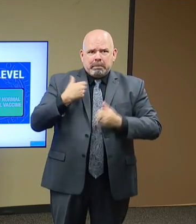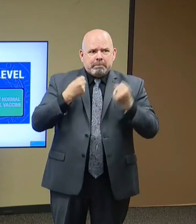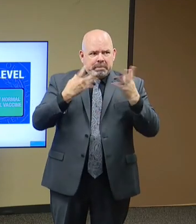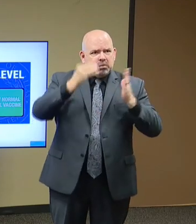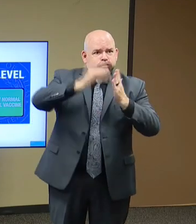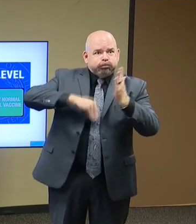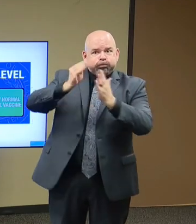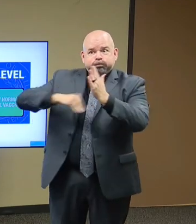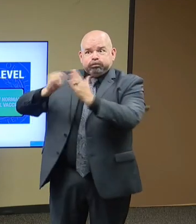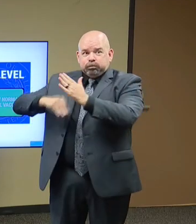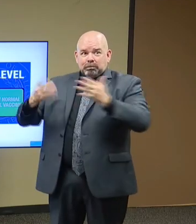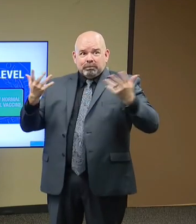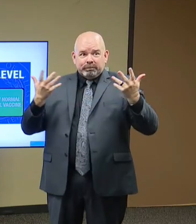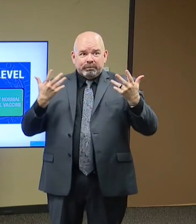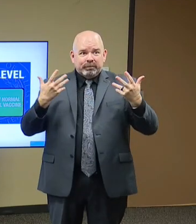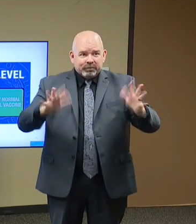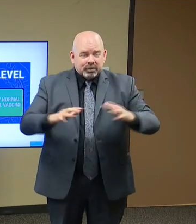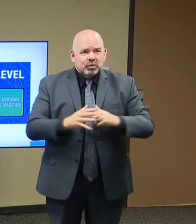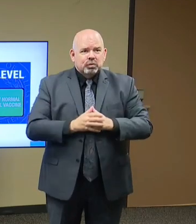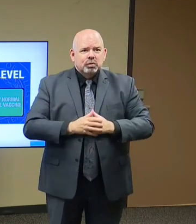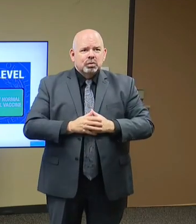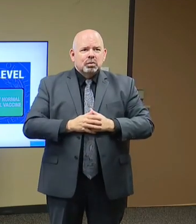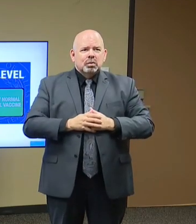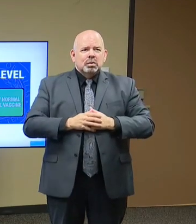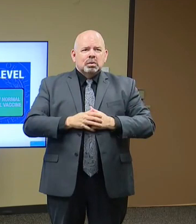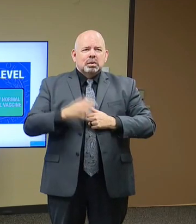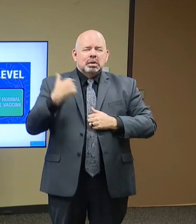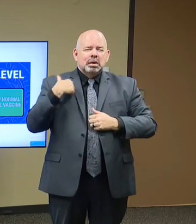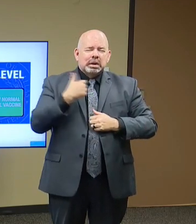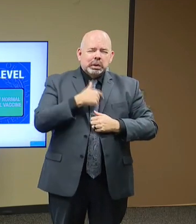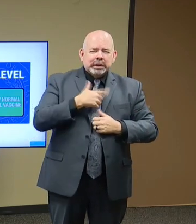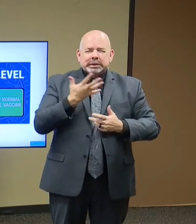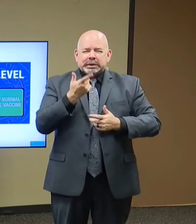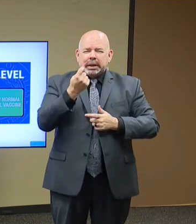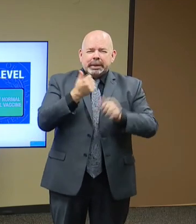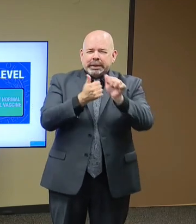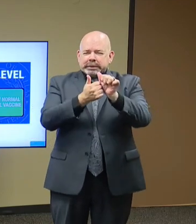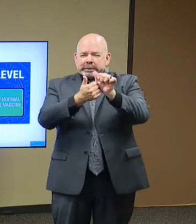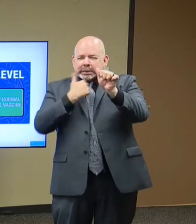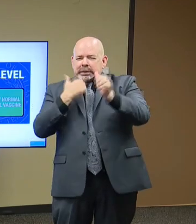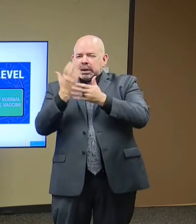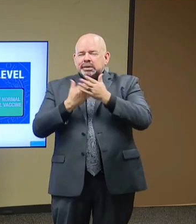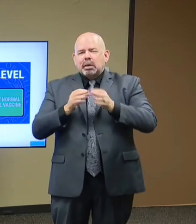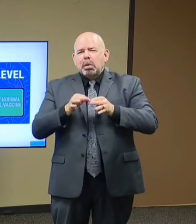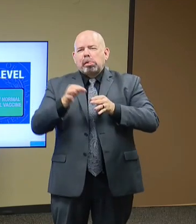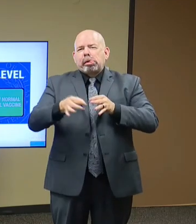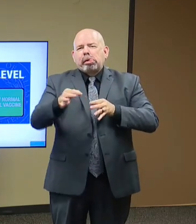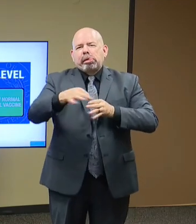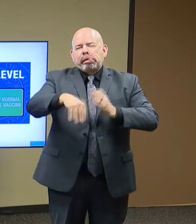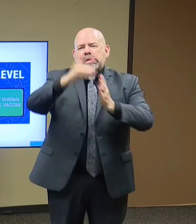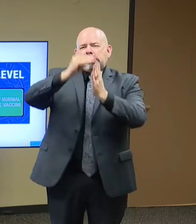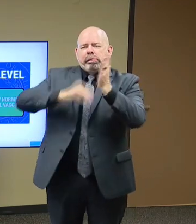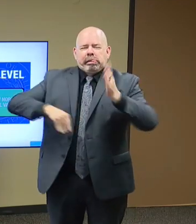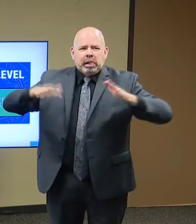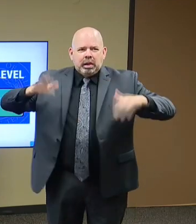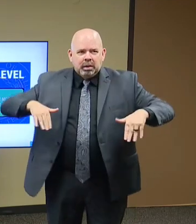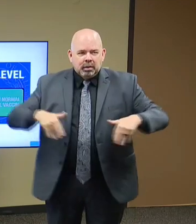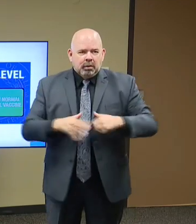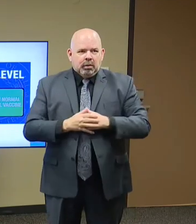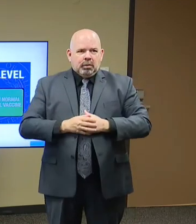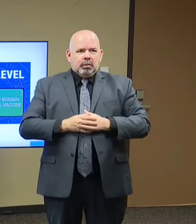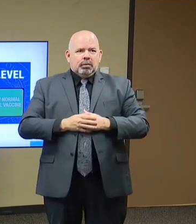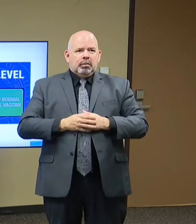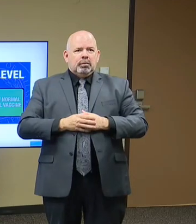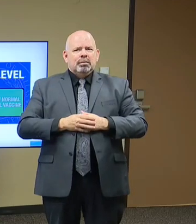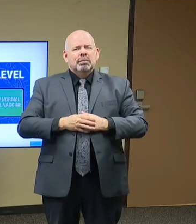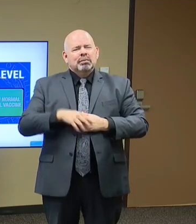has kept a lot of door knocking and church and other events around the census. I need people to fill out the census,